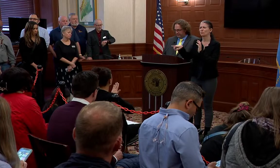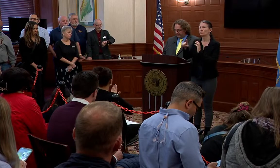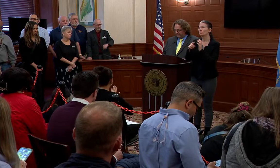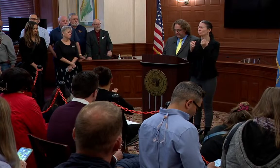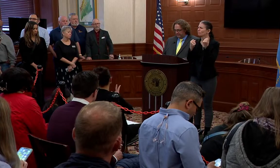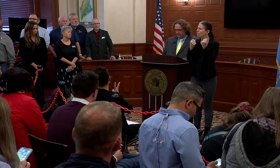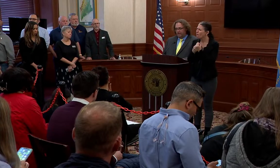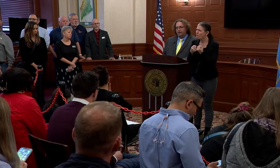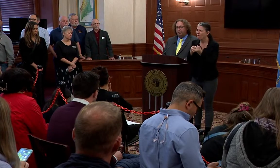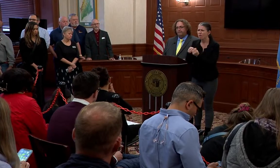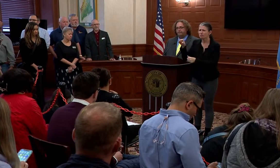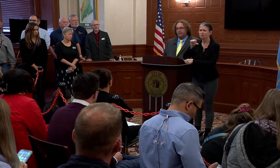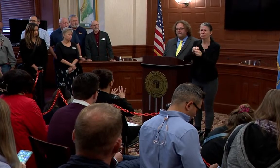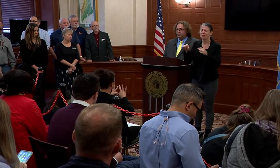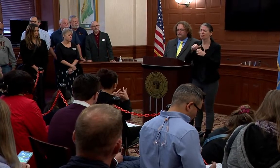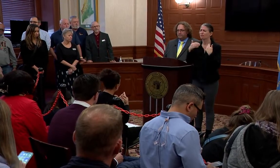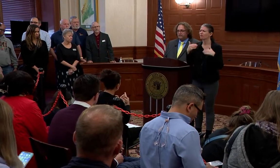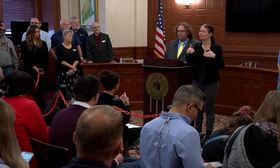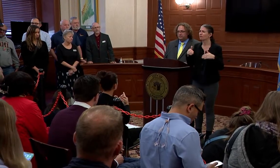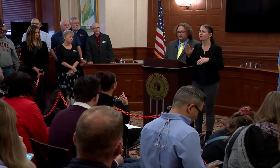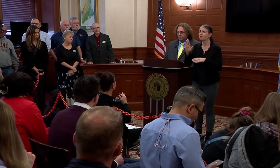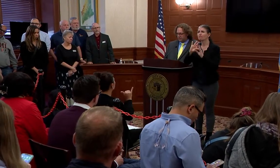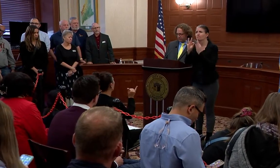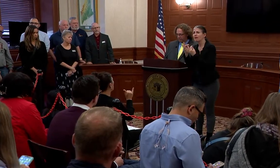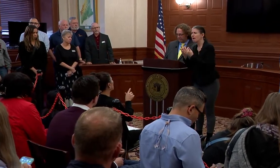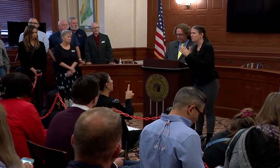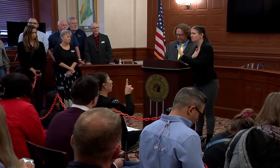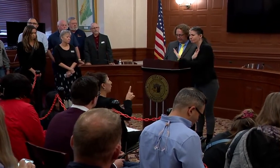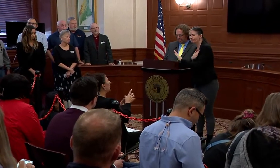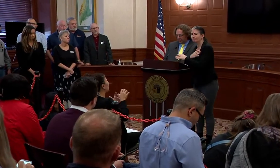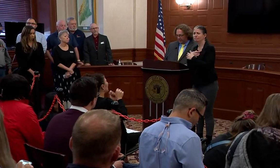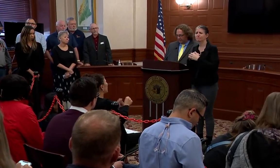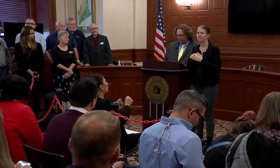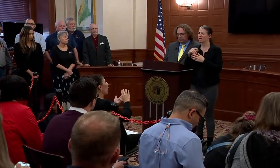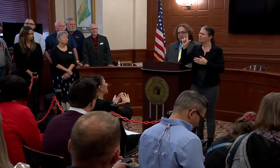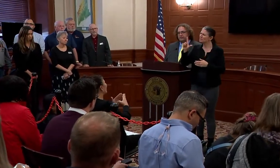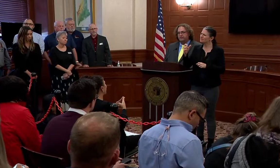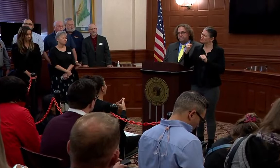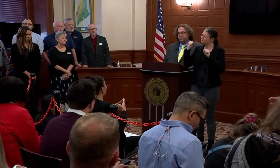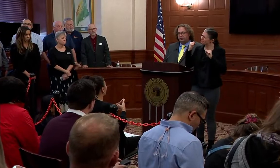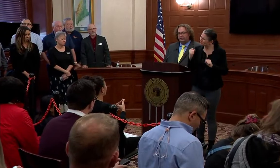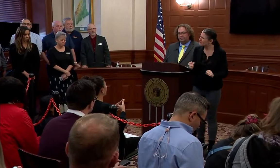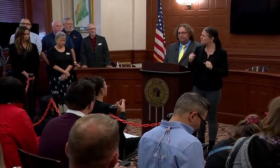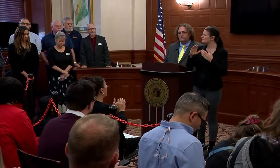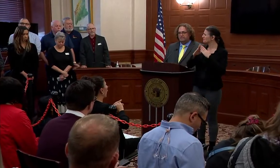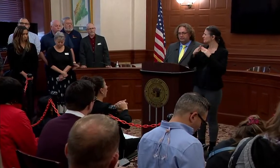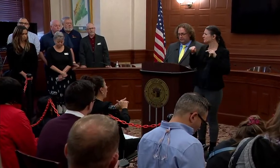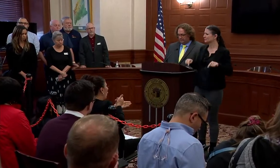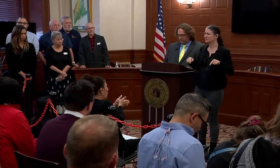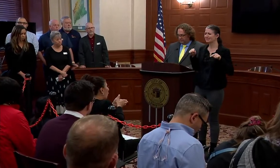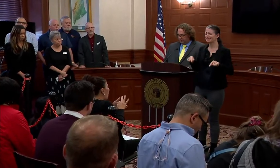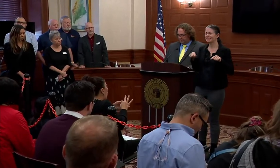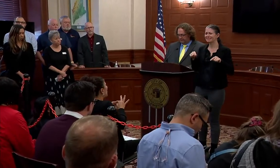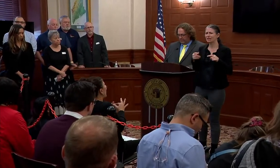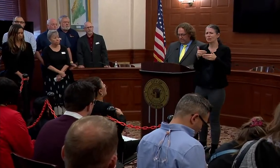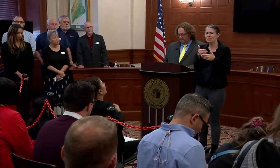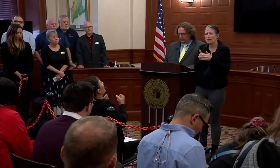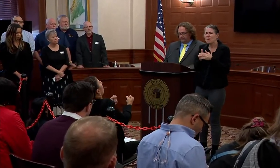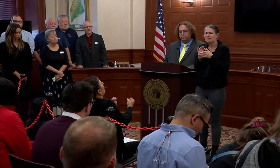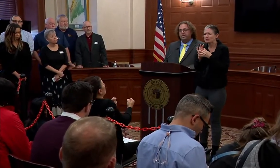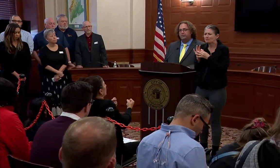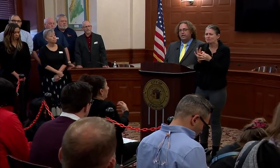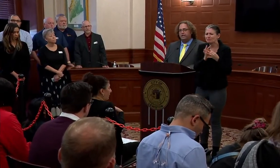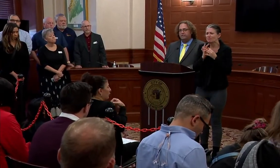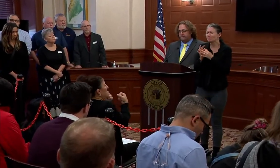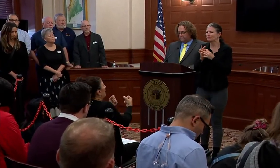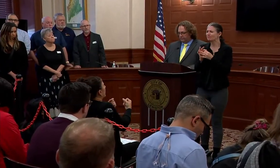victims and families. And I also want to say that Lewiston is a strong city. We are a close-knit community and a resilient community. I know that